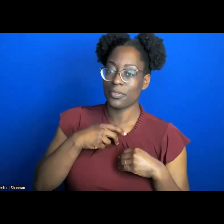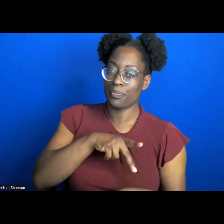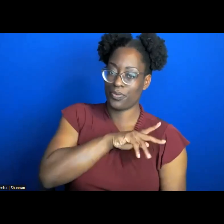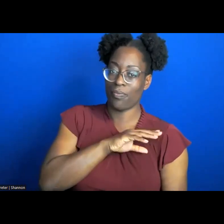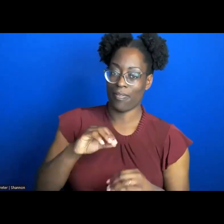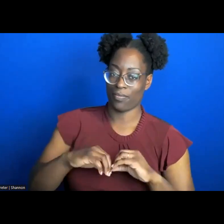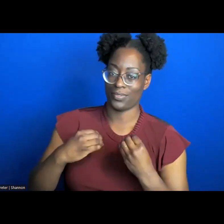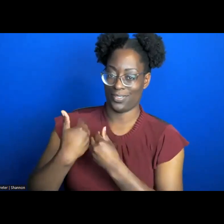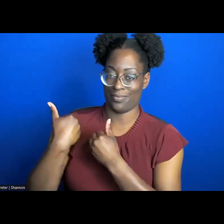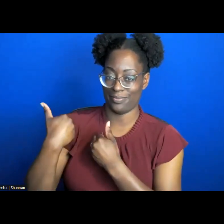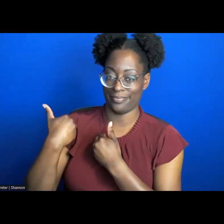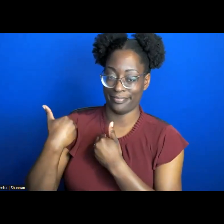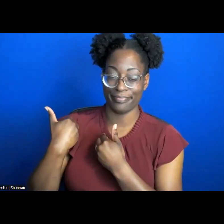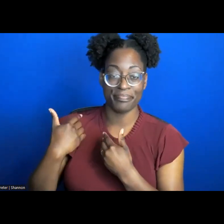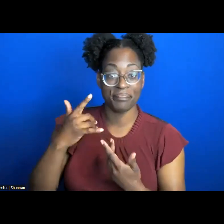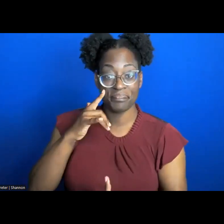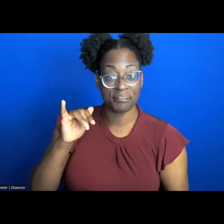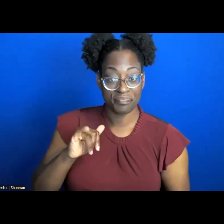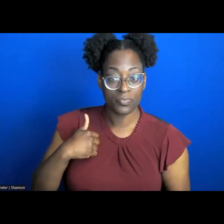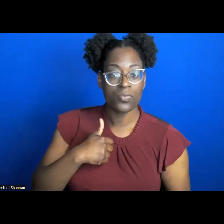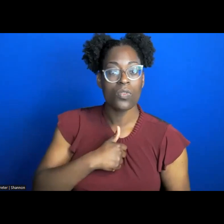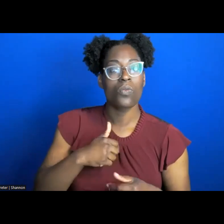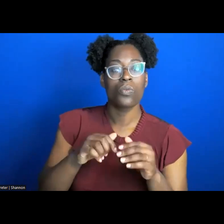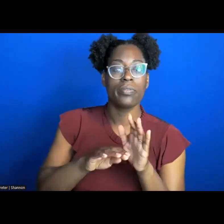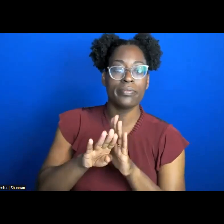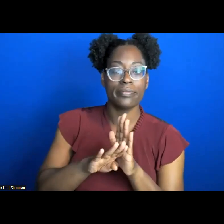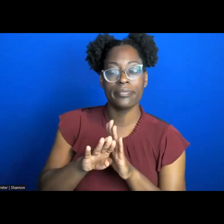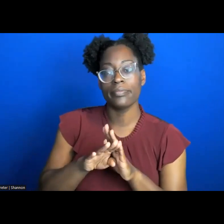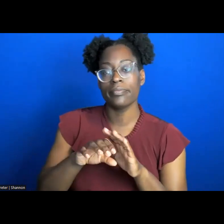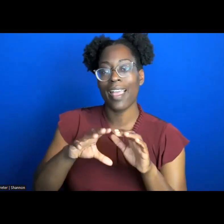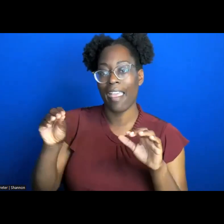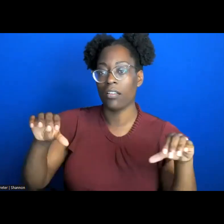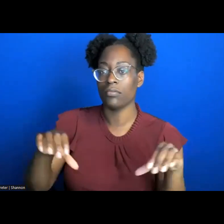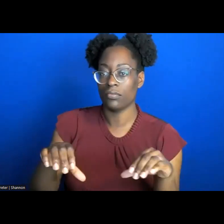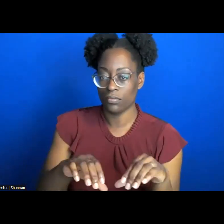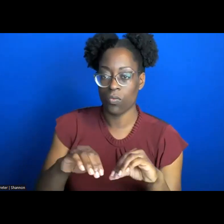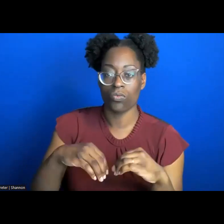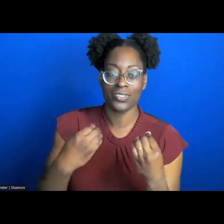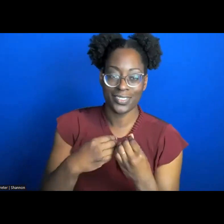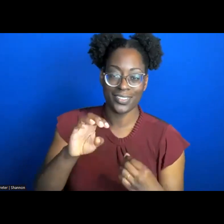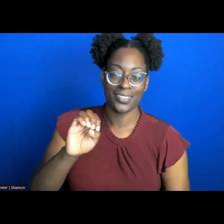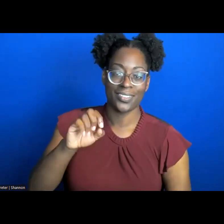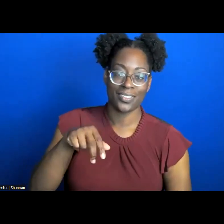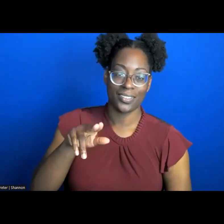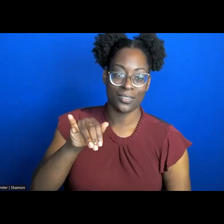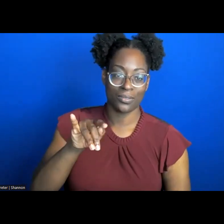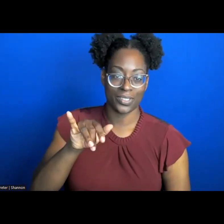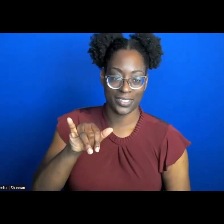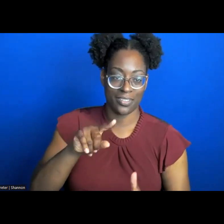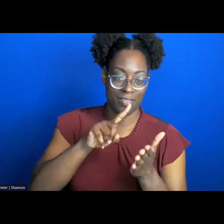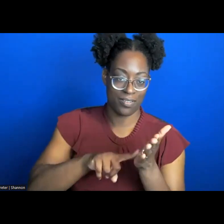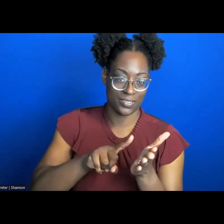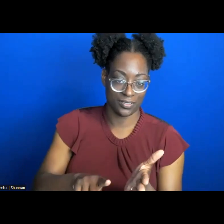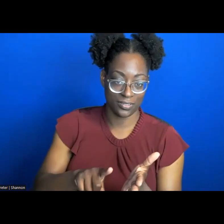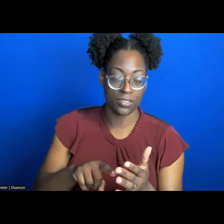we've conducted an organizational equity audit, identified areas of growth and goals, and then we keep regular sort